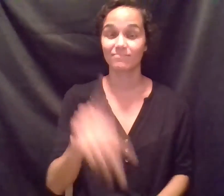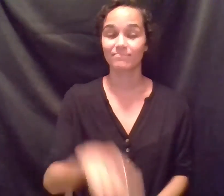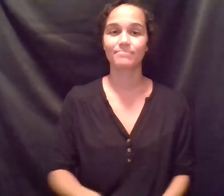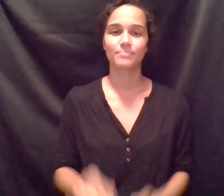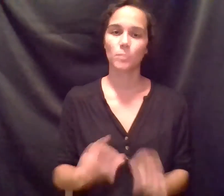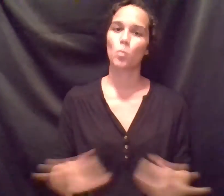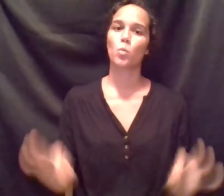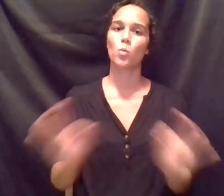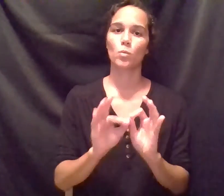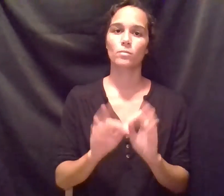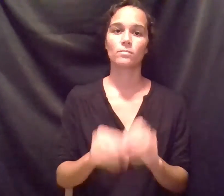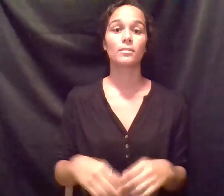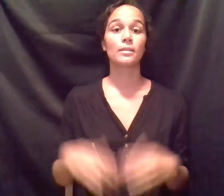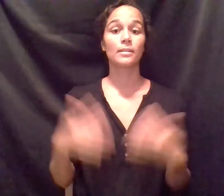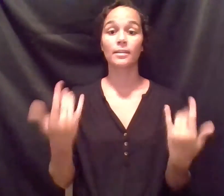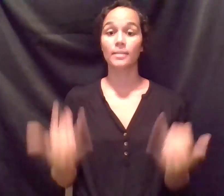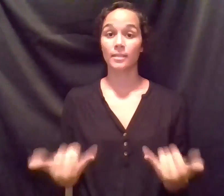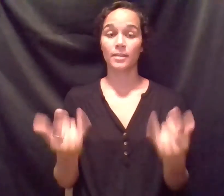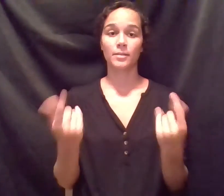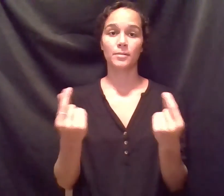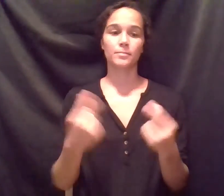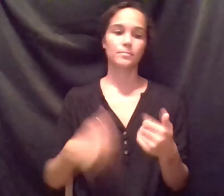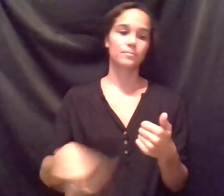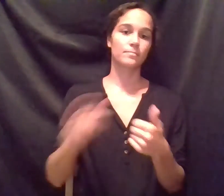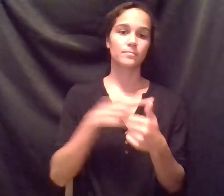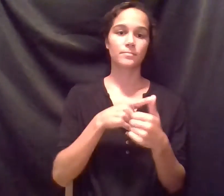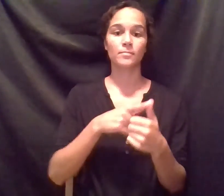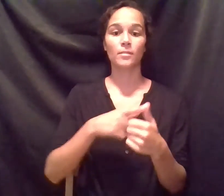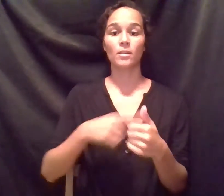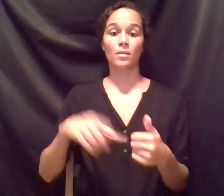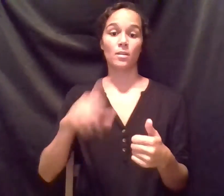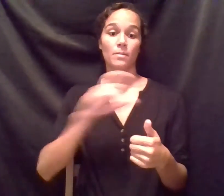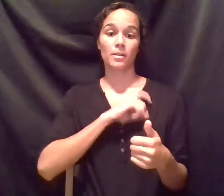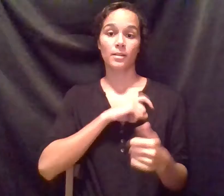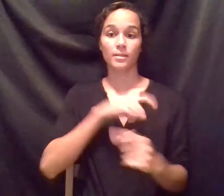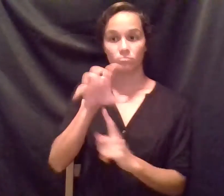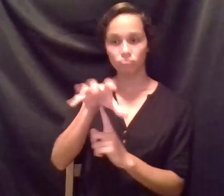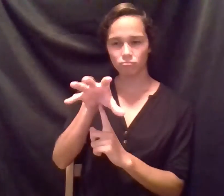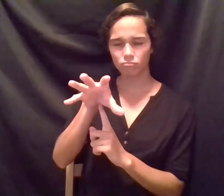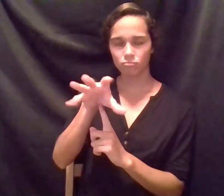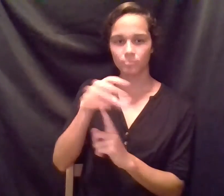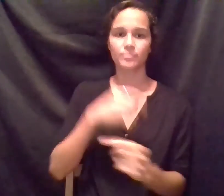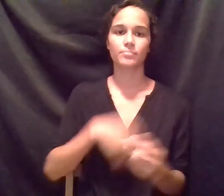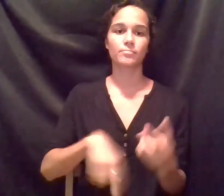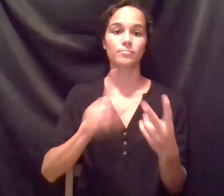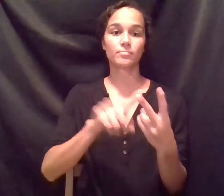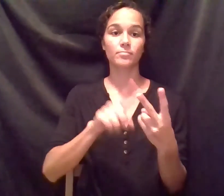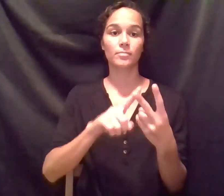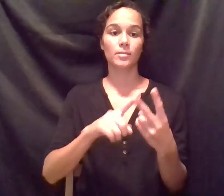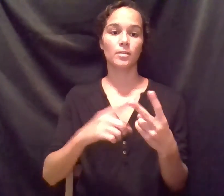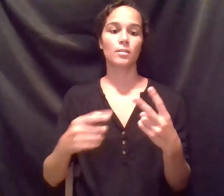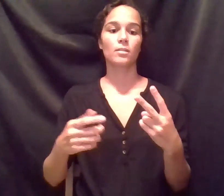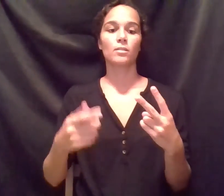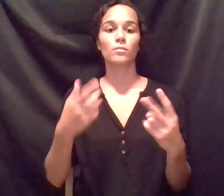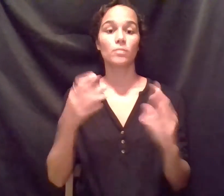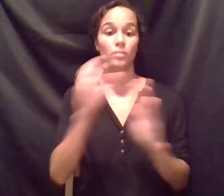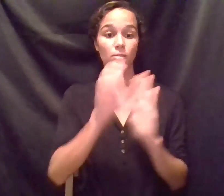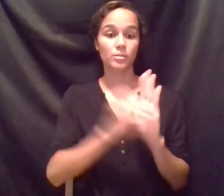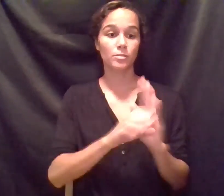encounters, what they are allowed to do under the Constitution, illegal seizures under the Fourth Amendment, Nevada's 60-minute rule, Nevada's duty